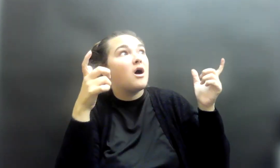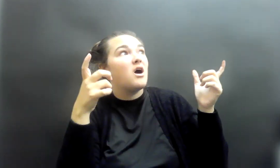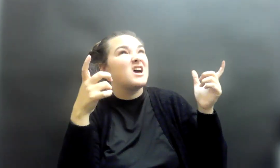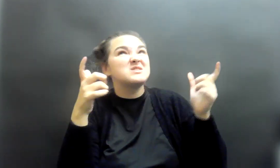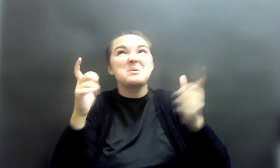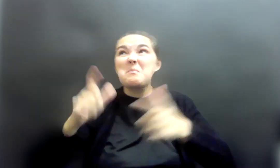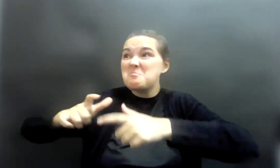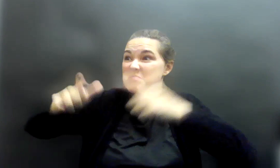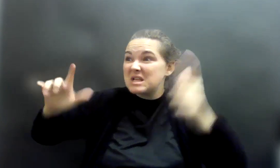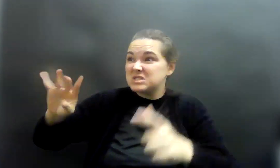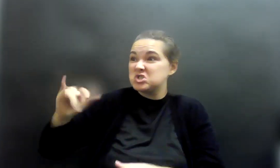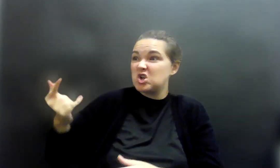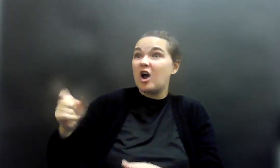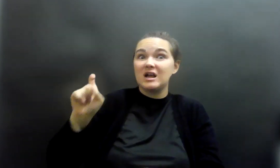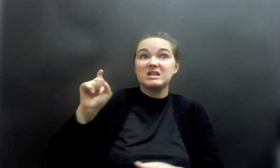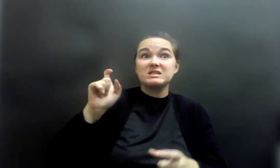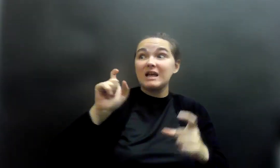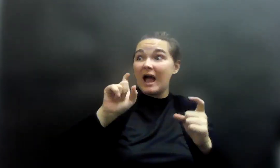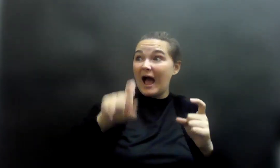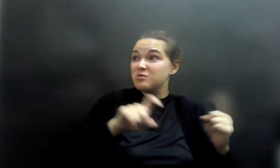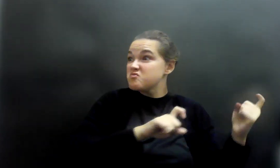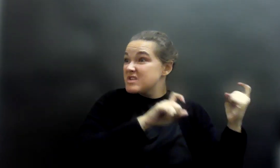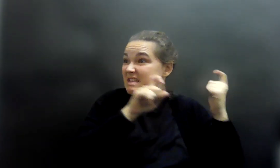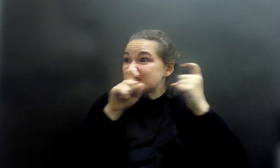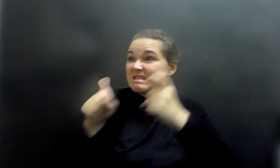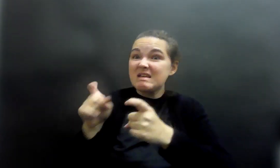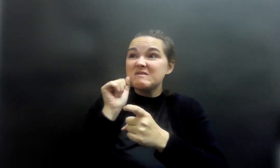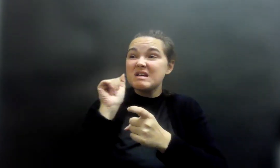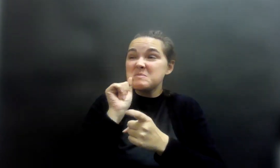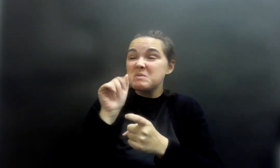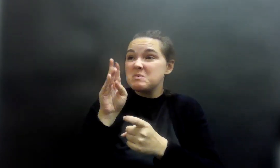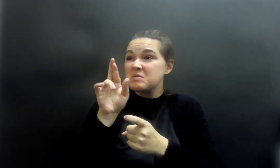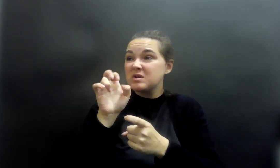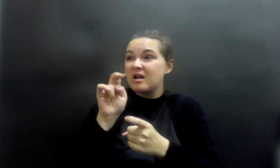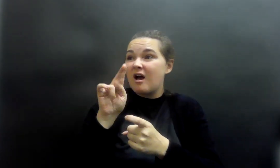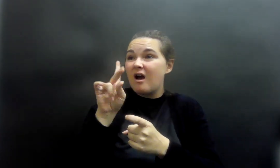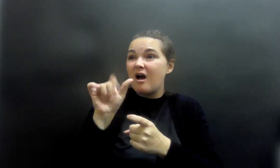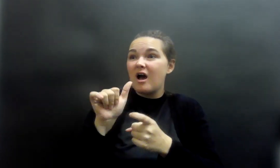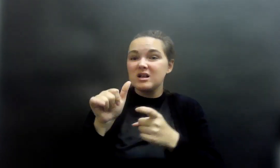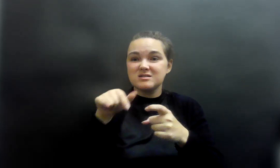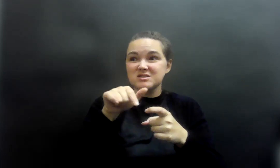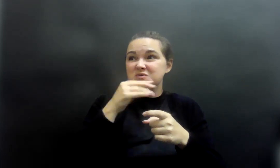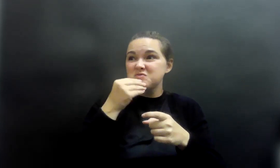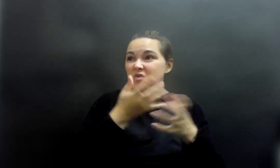and demanded that we hand over Aunt Brenda's special walnut stuffing, James said. Did you give it to